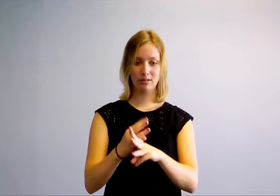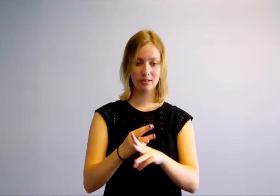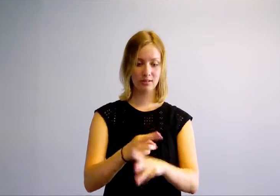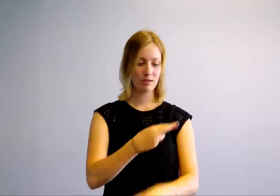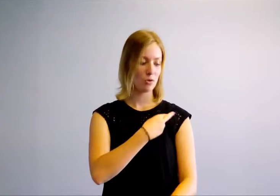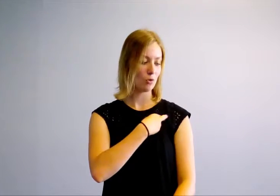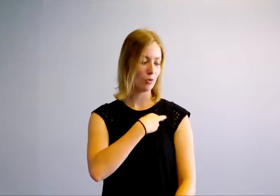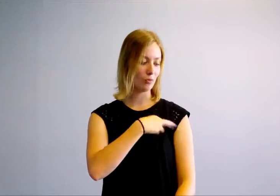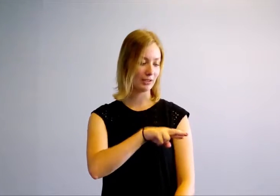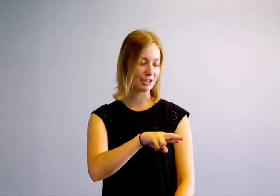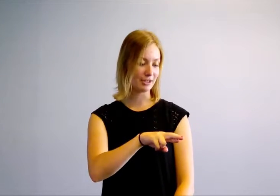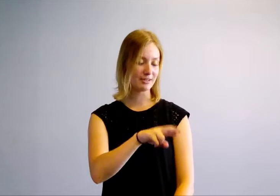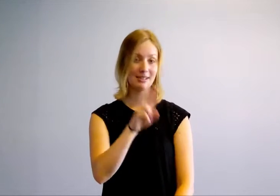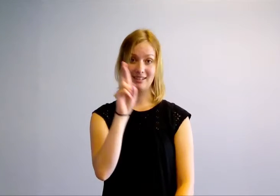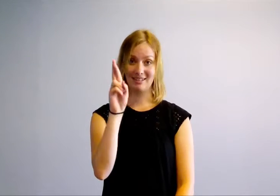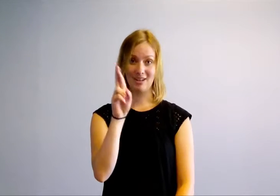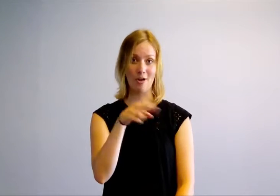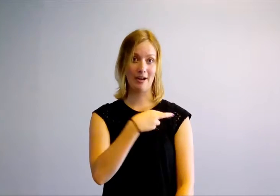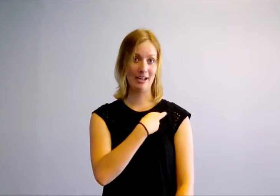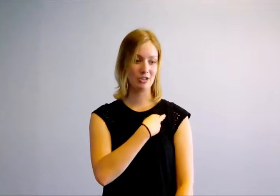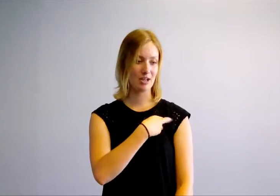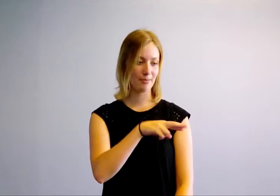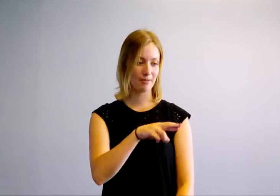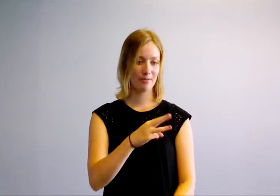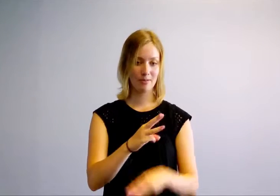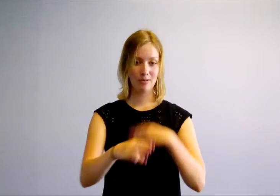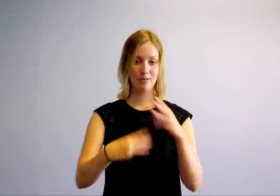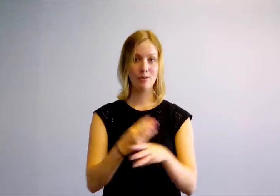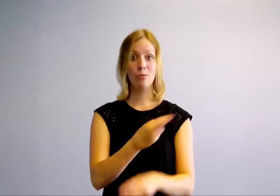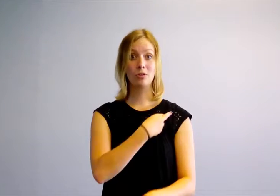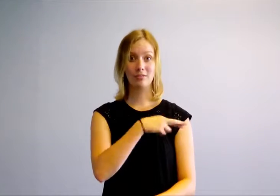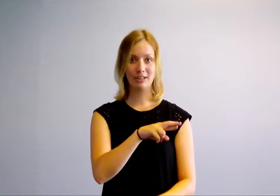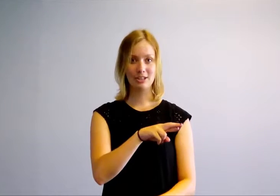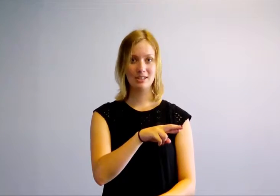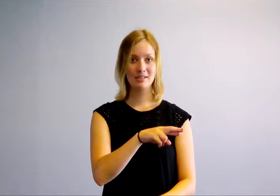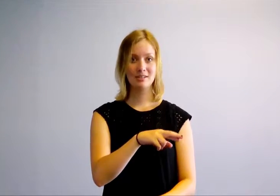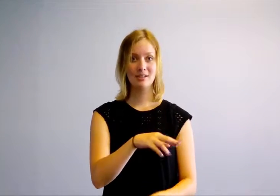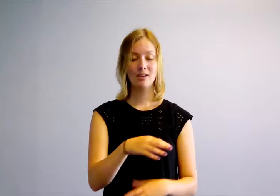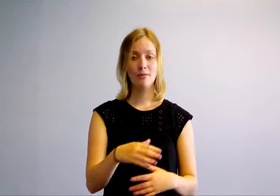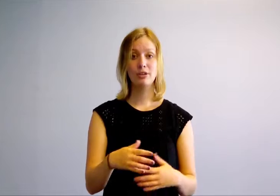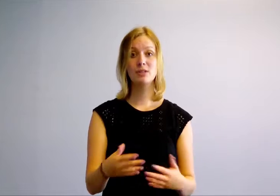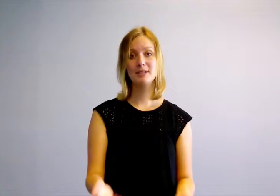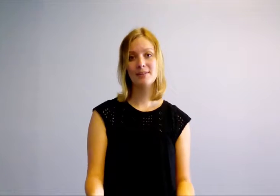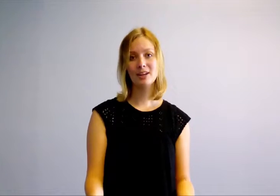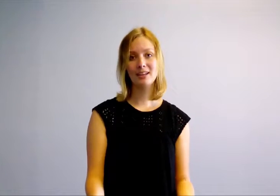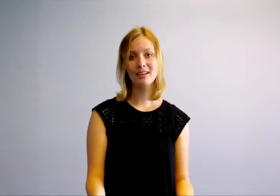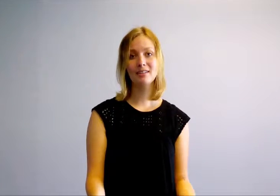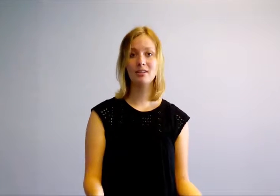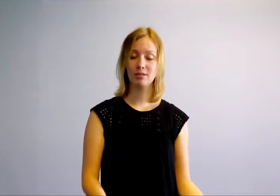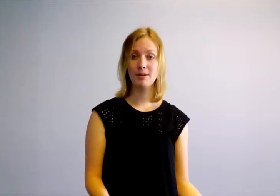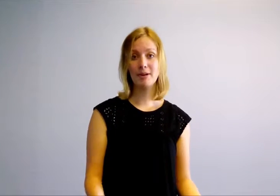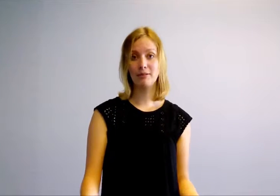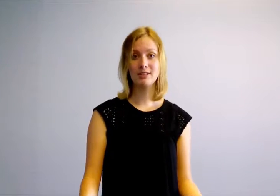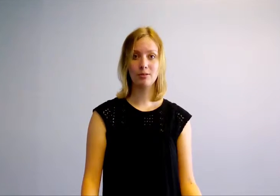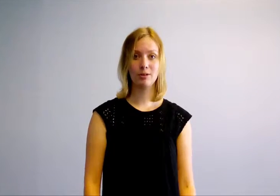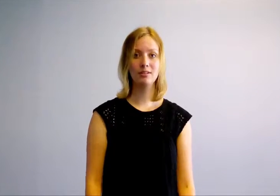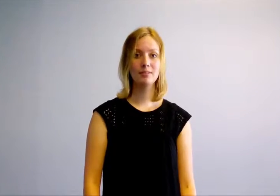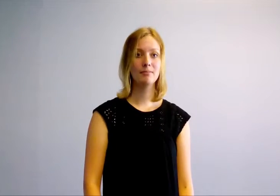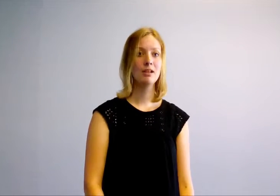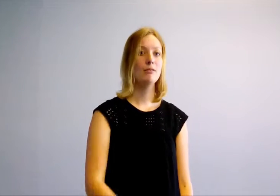world, religions, and this is the R hand shape. World religions, which specifically, the three big ones in the world,